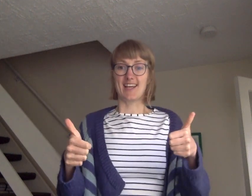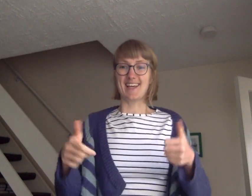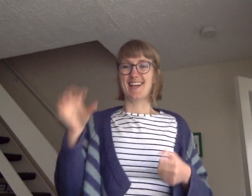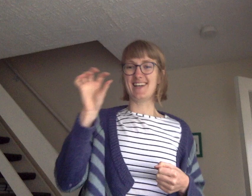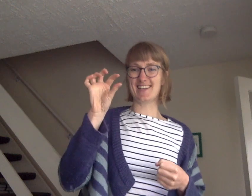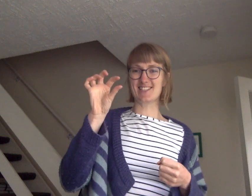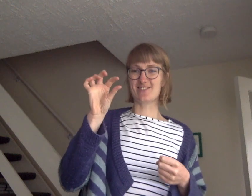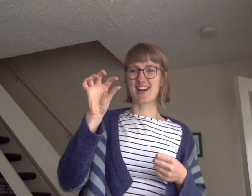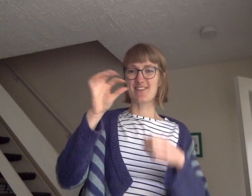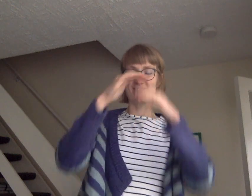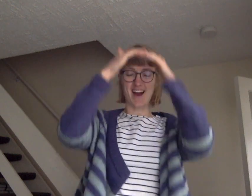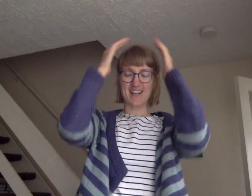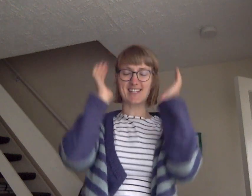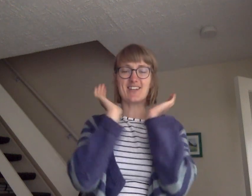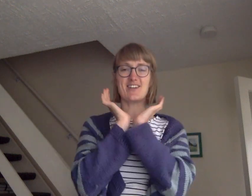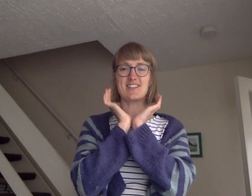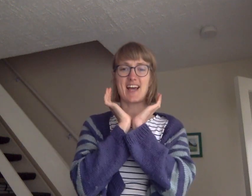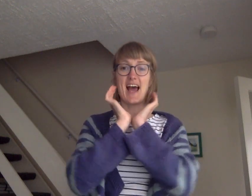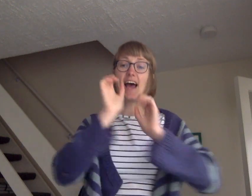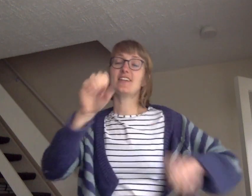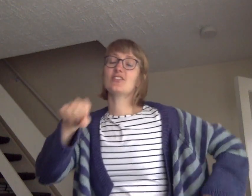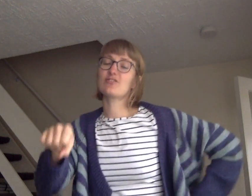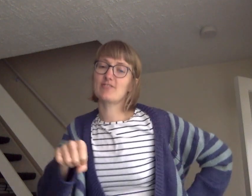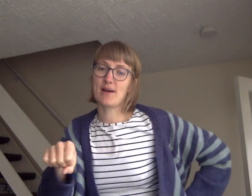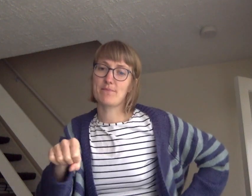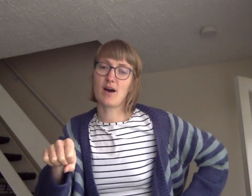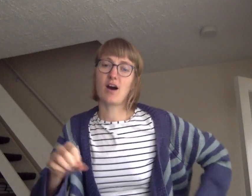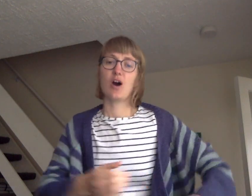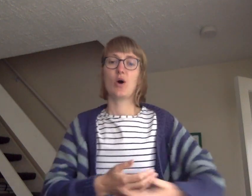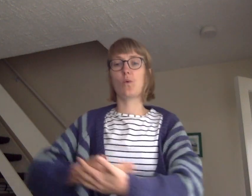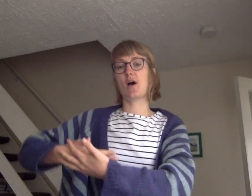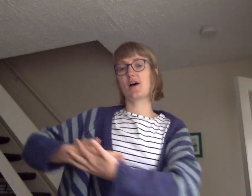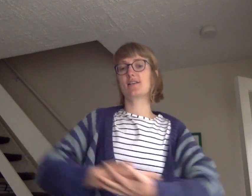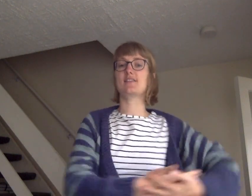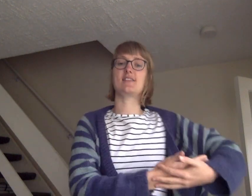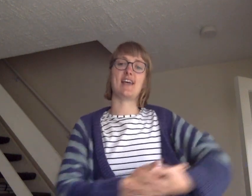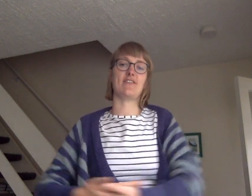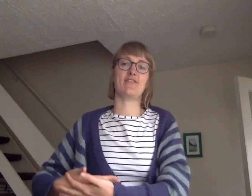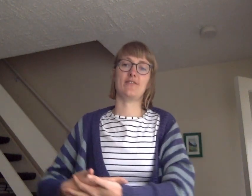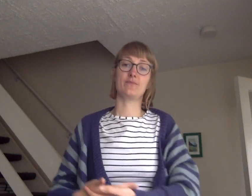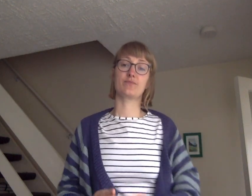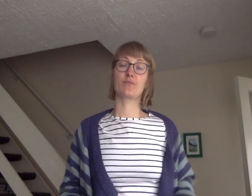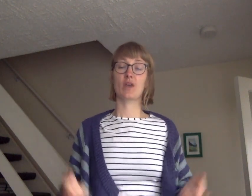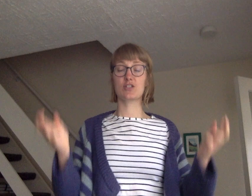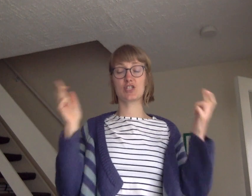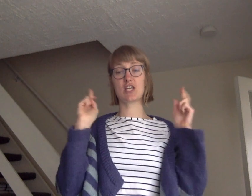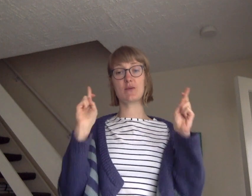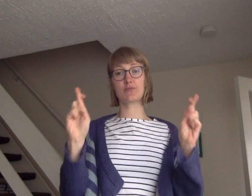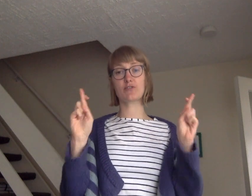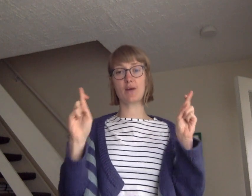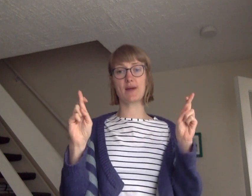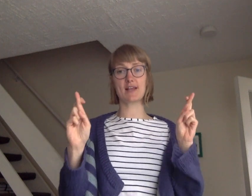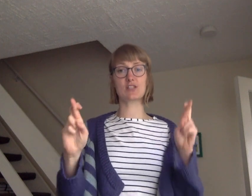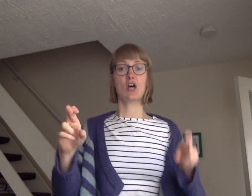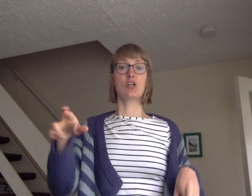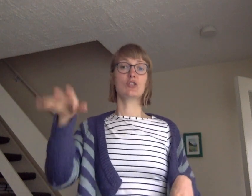Fortunately, Little Red Riding Hood and Grandma were safe. She promised